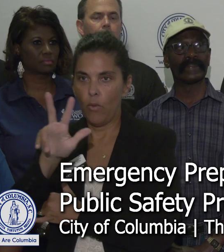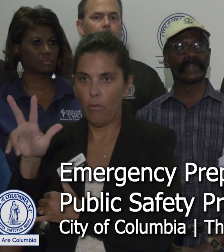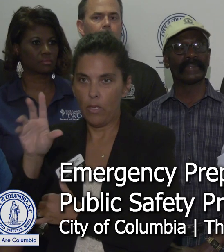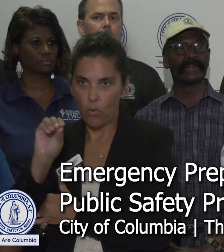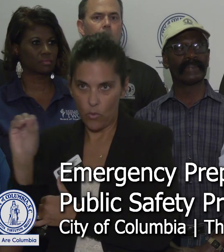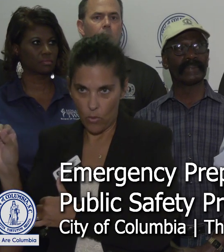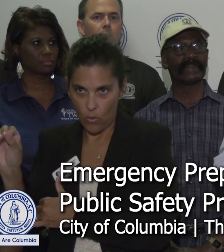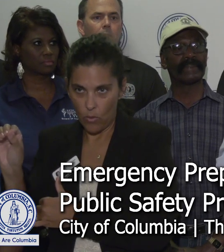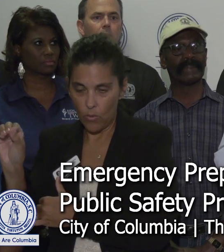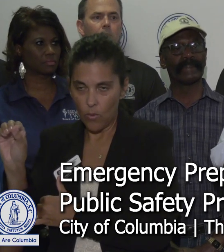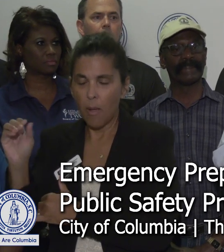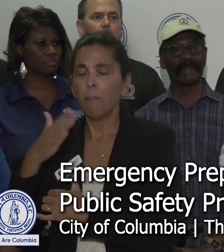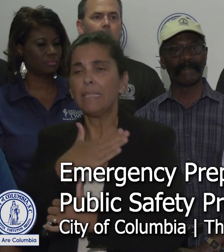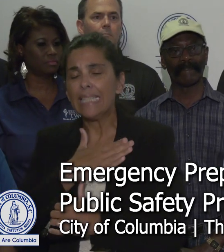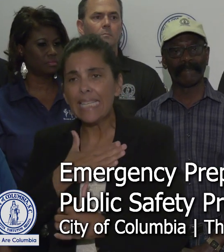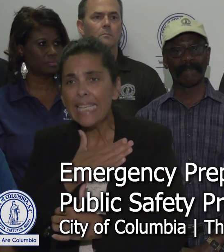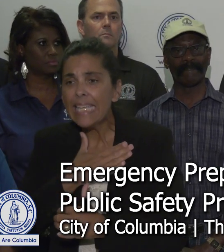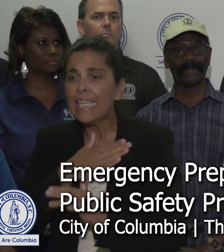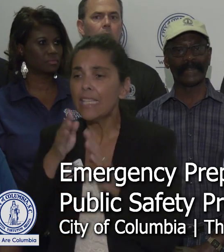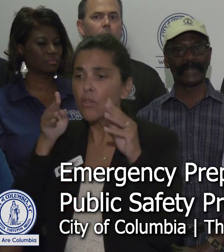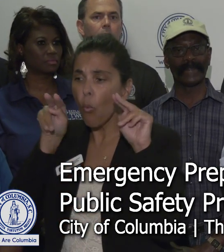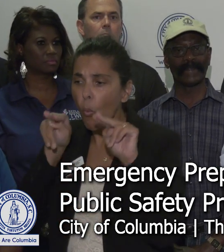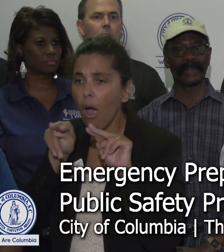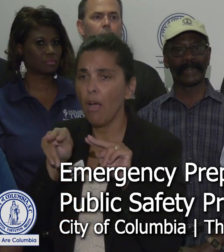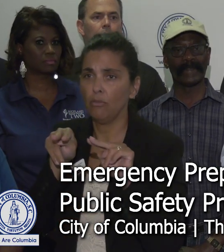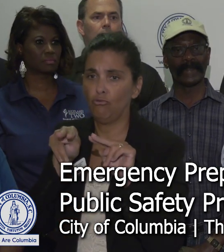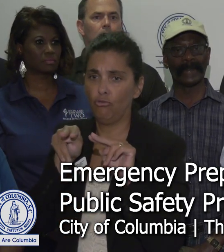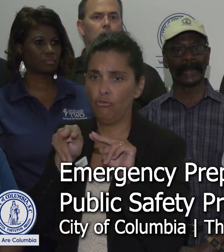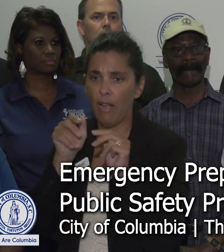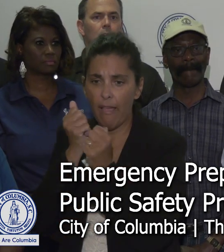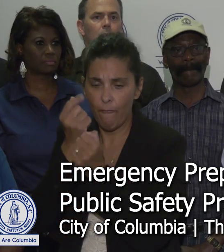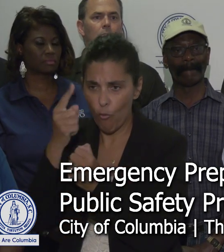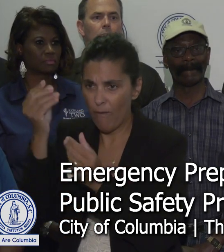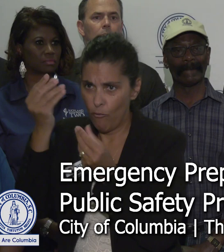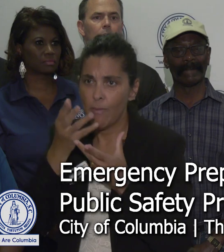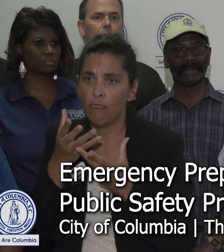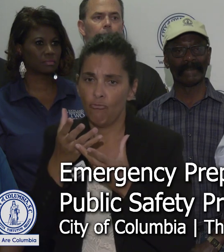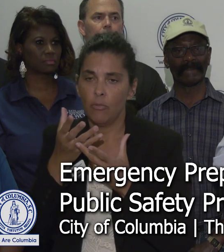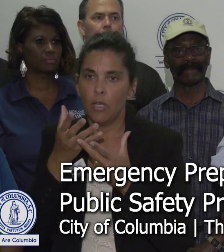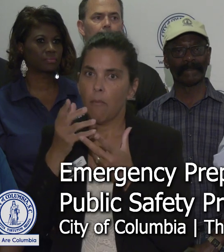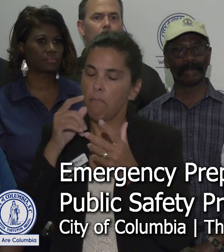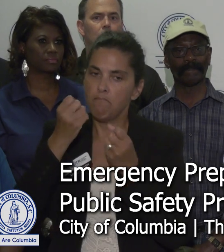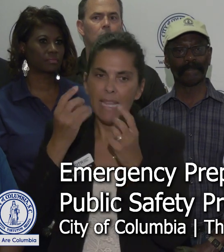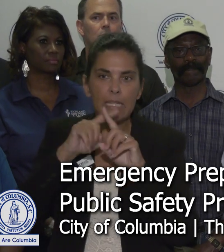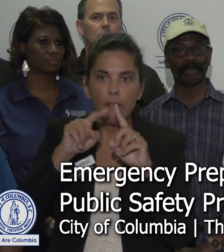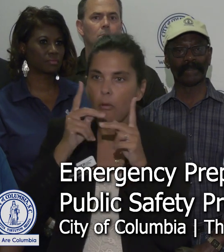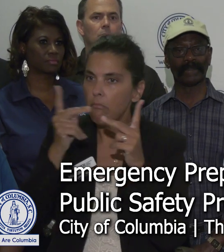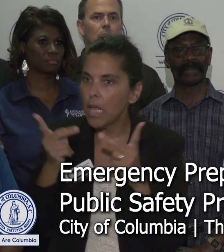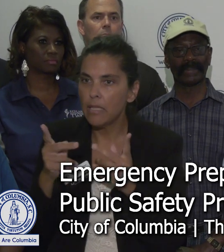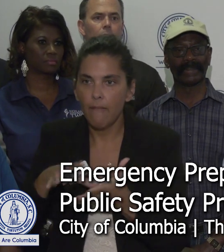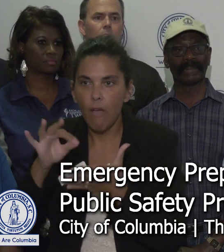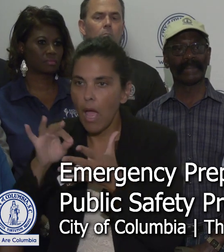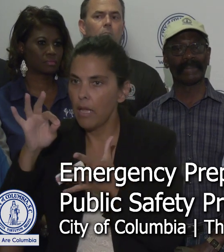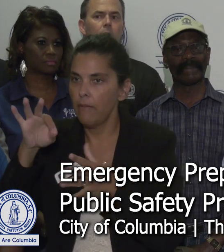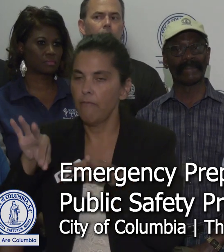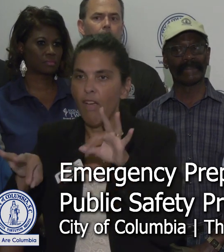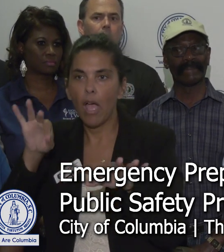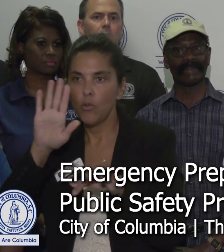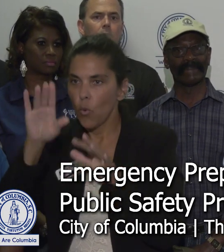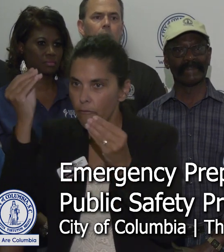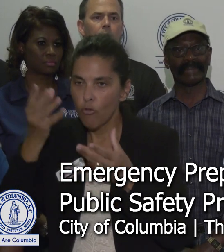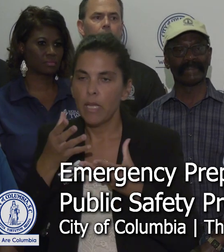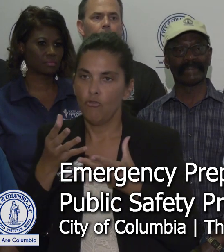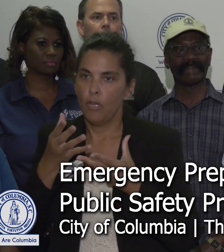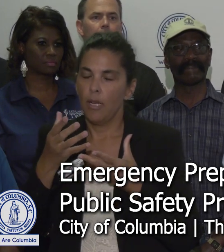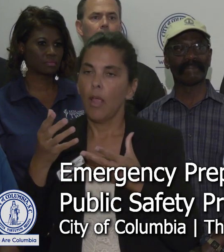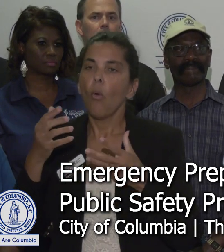803-545-3300. Stay in touch. The world is a lot different now. We receive all of our information from different sources. Let's share good information,